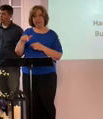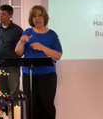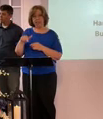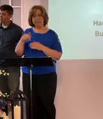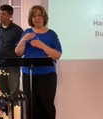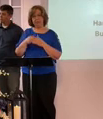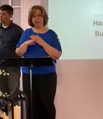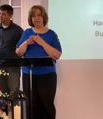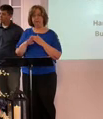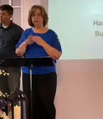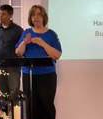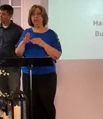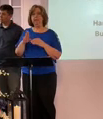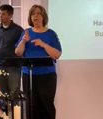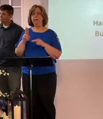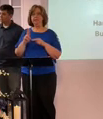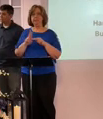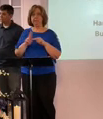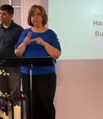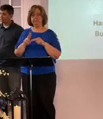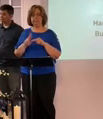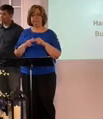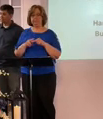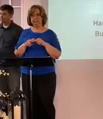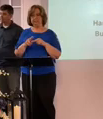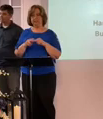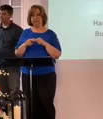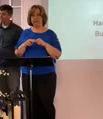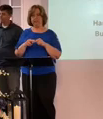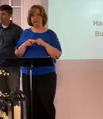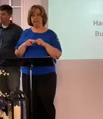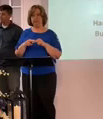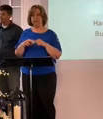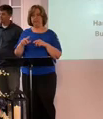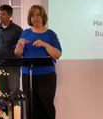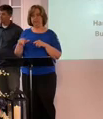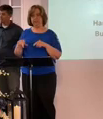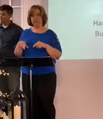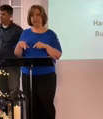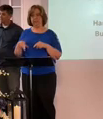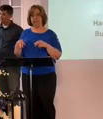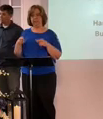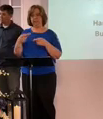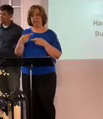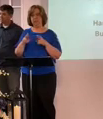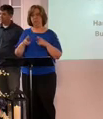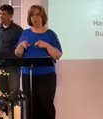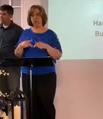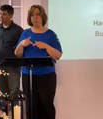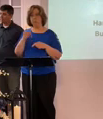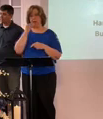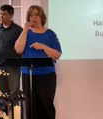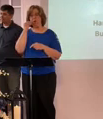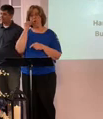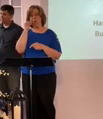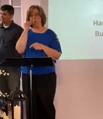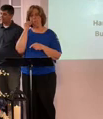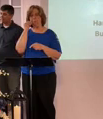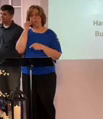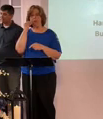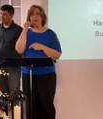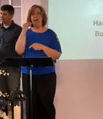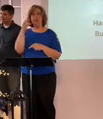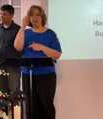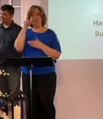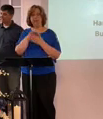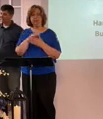I couldn't sleep upstairs anymore. I was downstairs in a chair, and every morning for a little while, Dave would call downstairs when he got up, "Are you